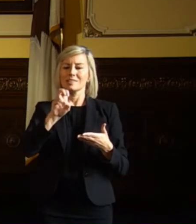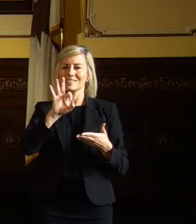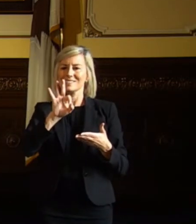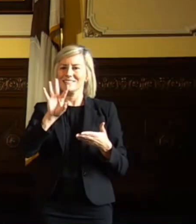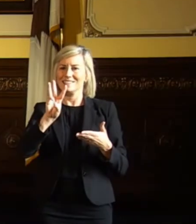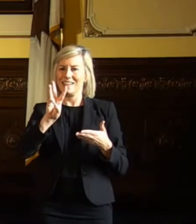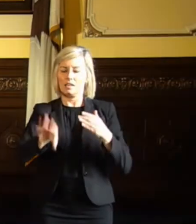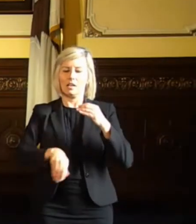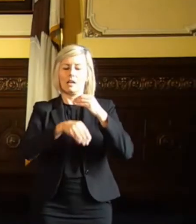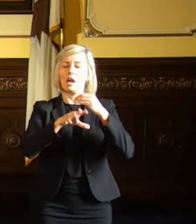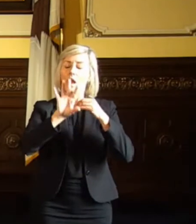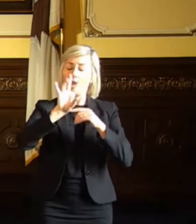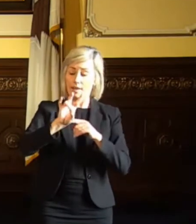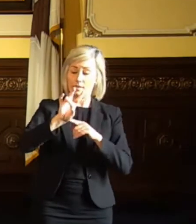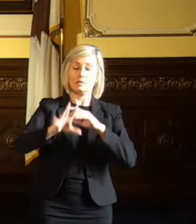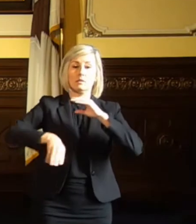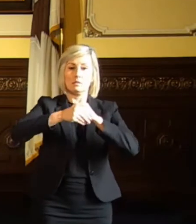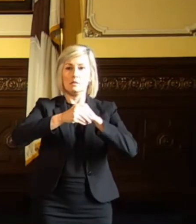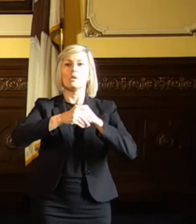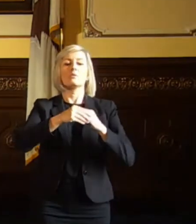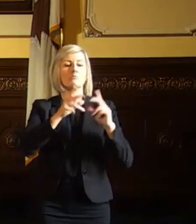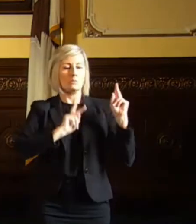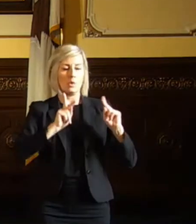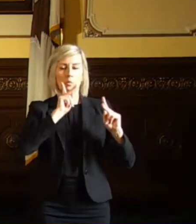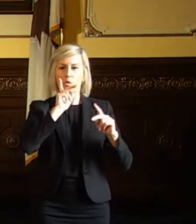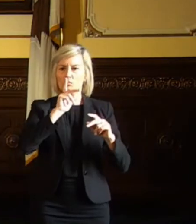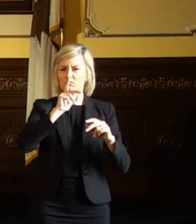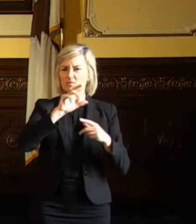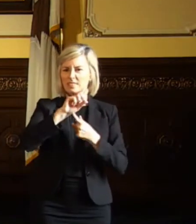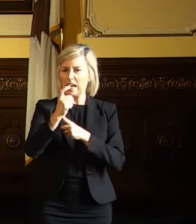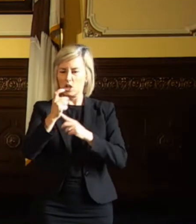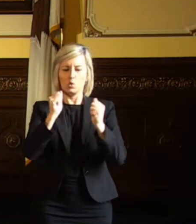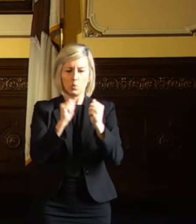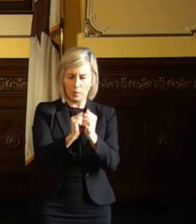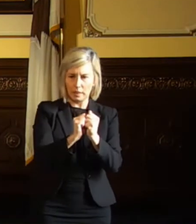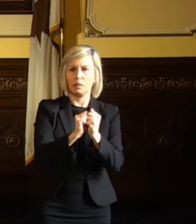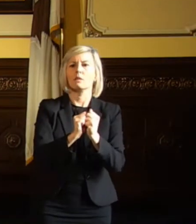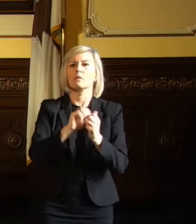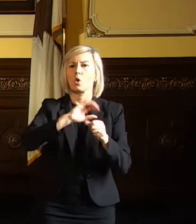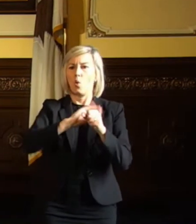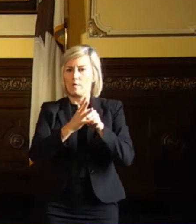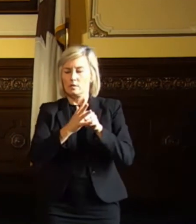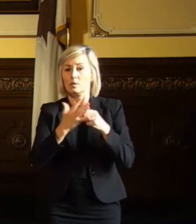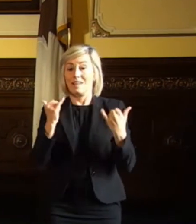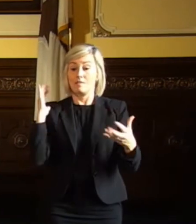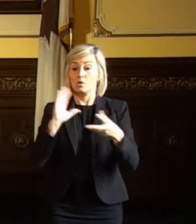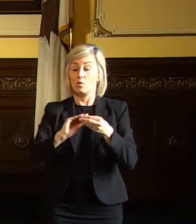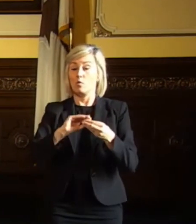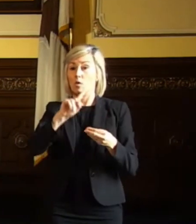2,268 additional individuals who were diagnosed with COVID-19. We now have a total of